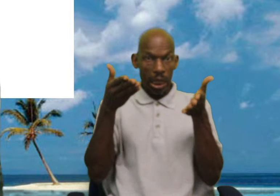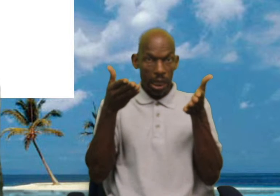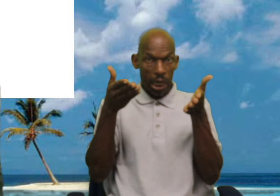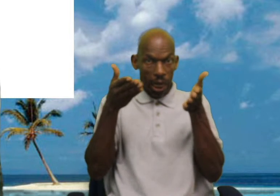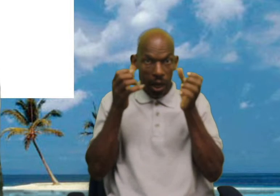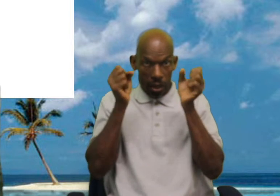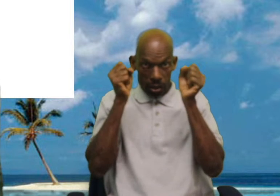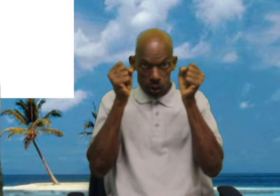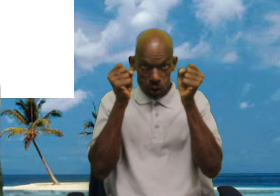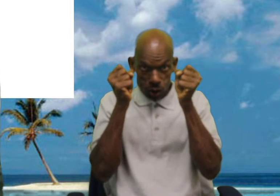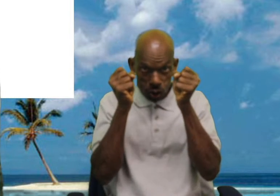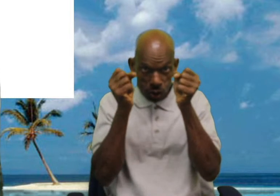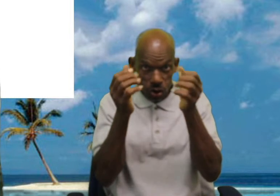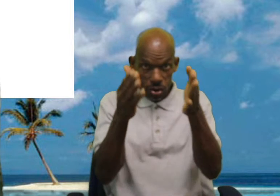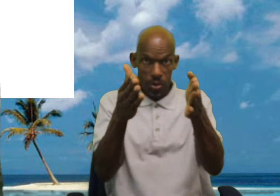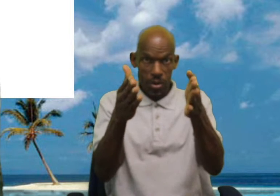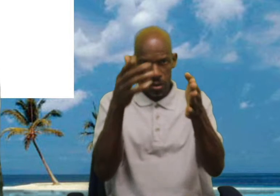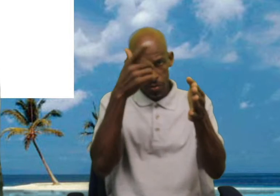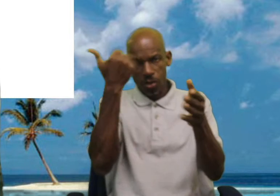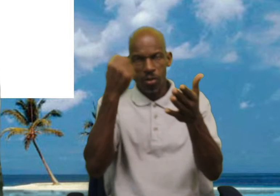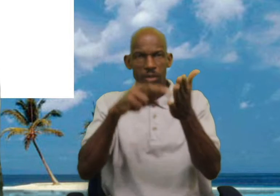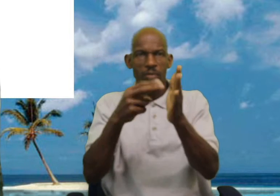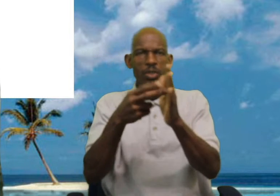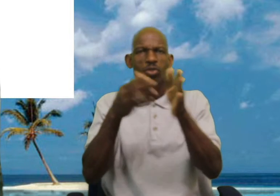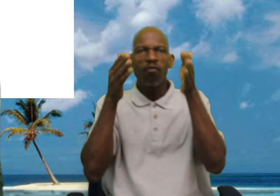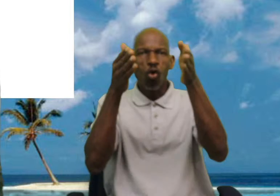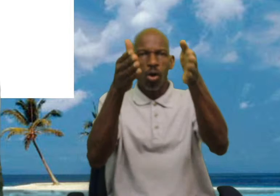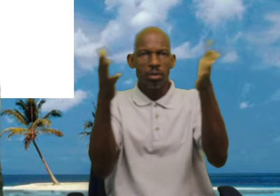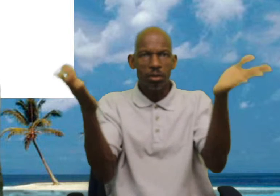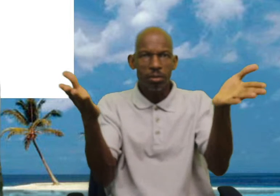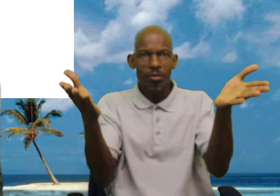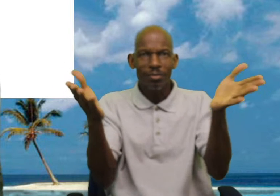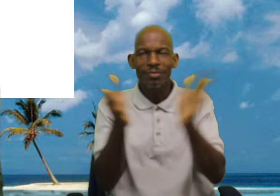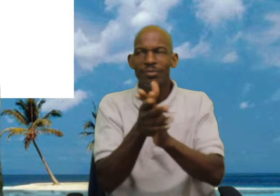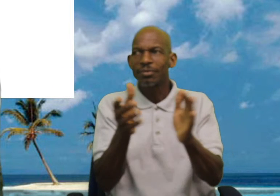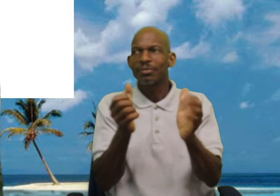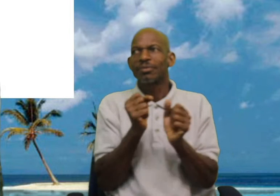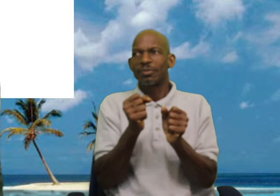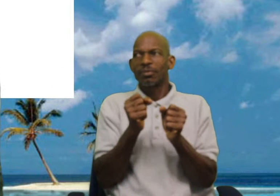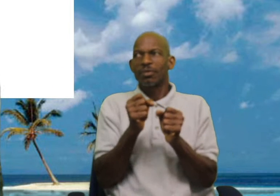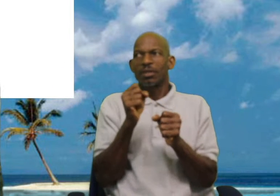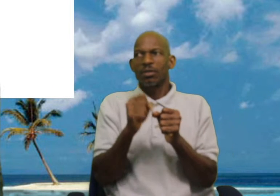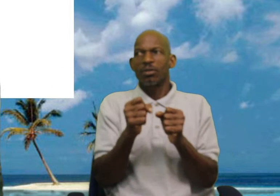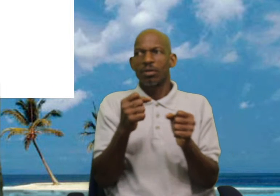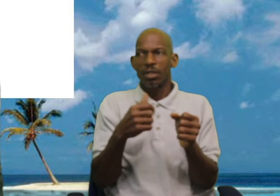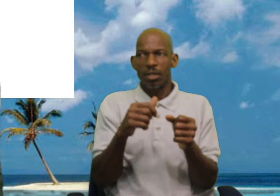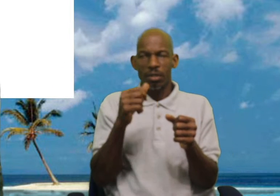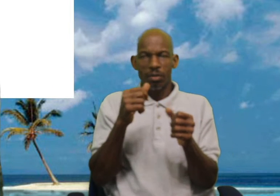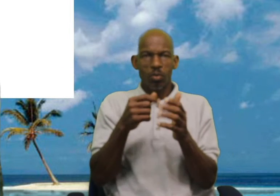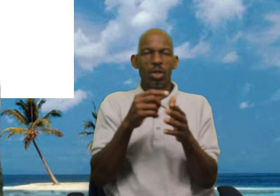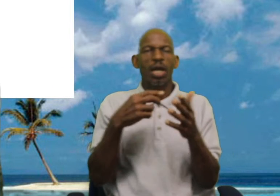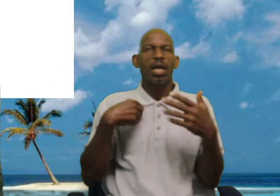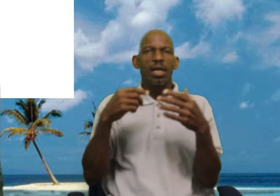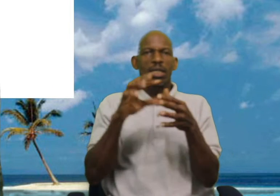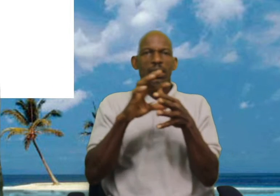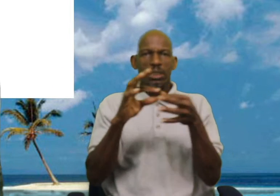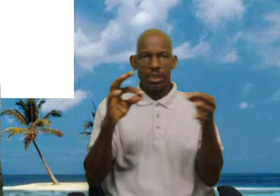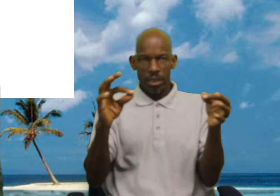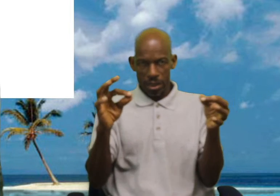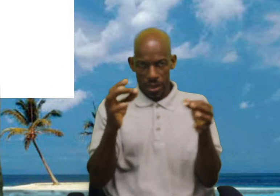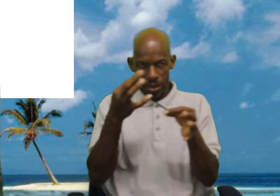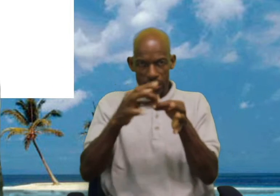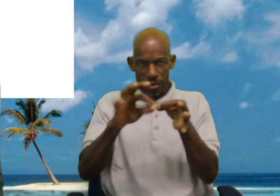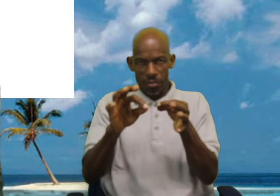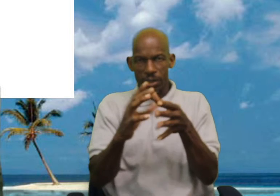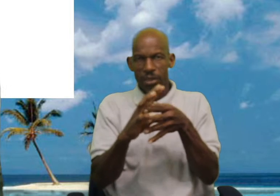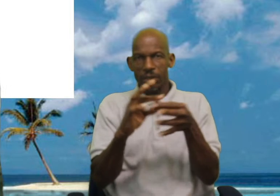This is a simple sentence, and every simple sentence, we said last time, is a simple sentence will have